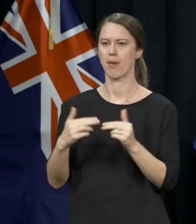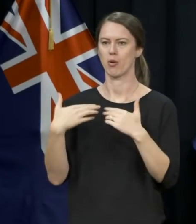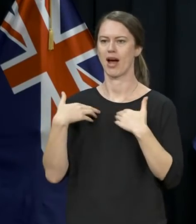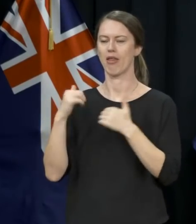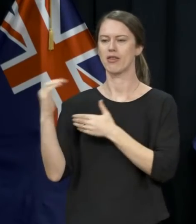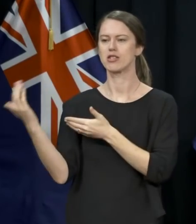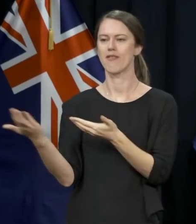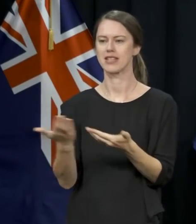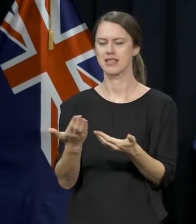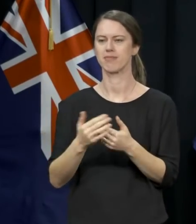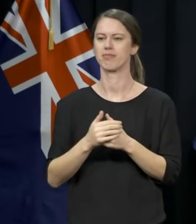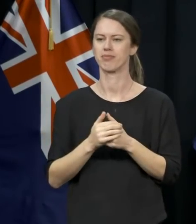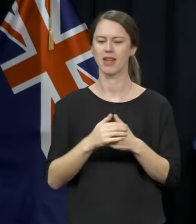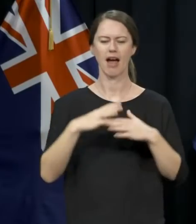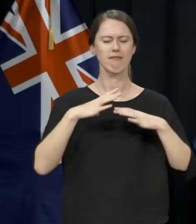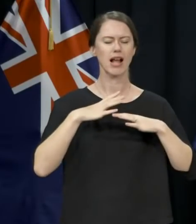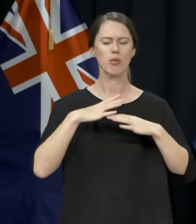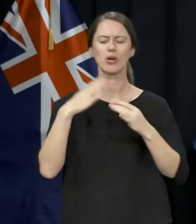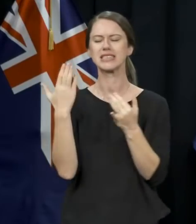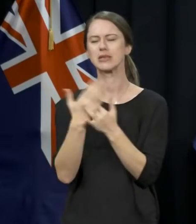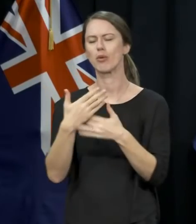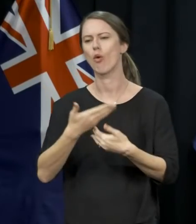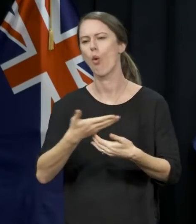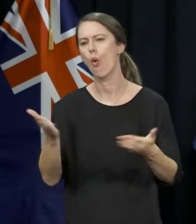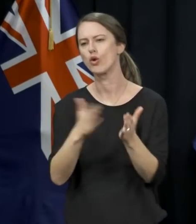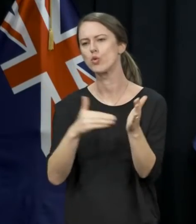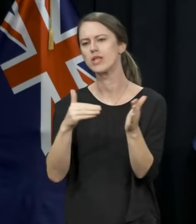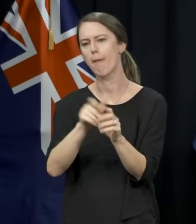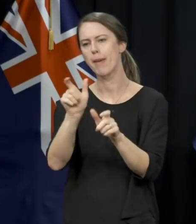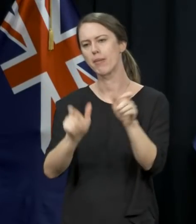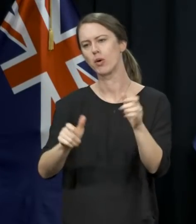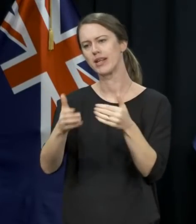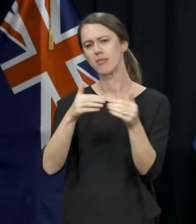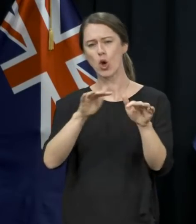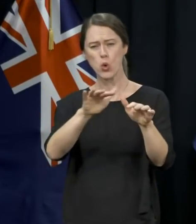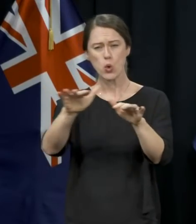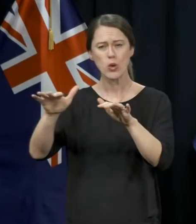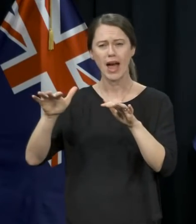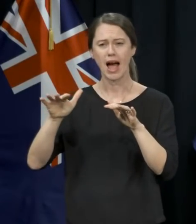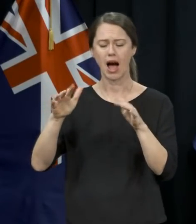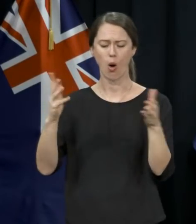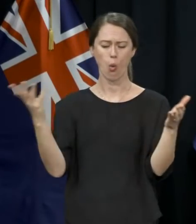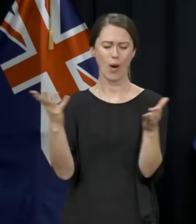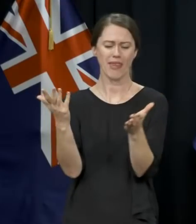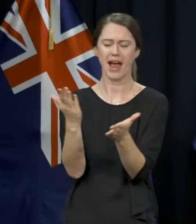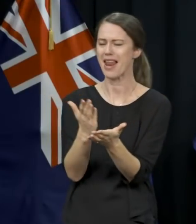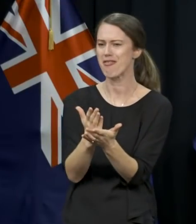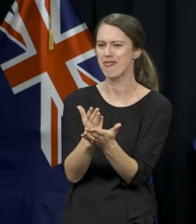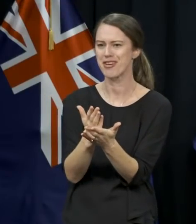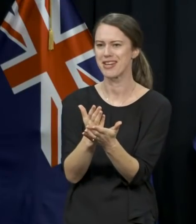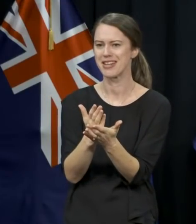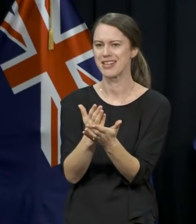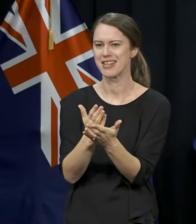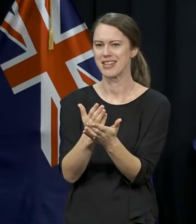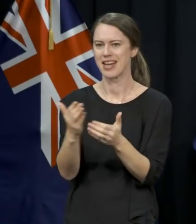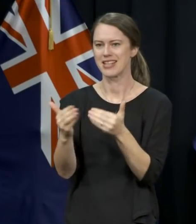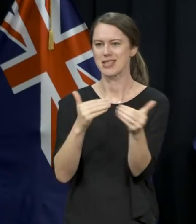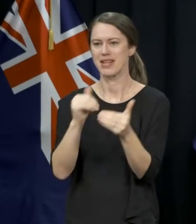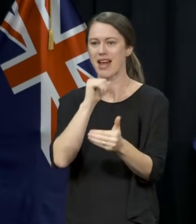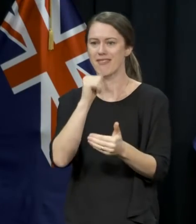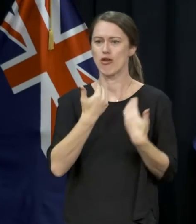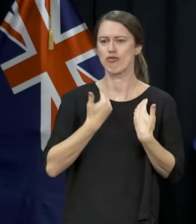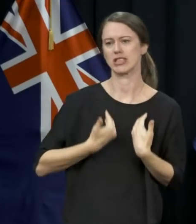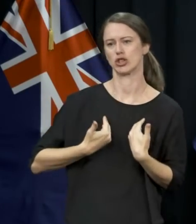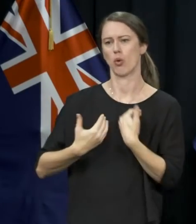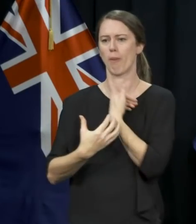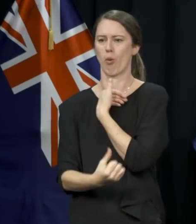is available and accessible to all New Zealanders, no matter who they are, no matter where they are, and no matter how deep their pockets.